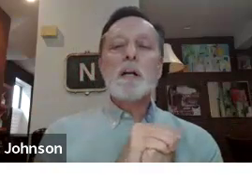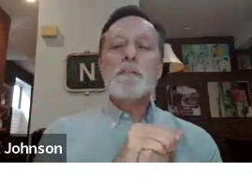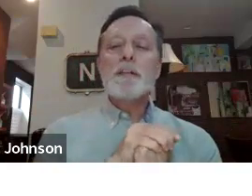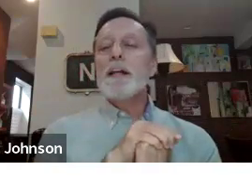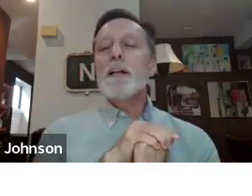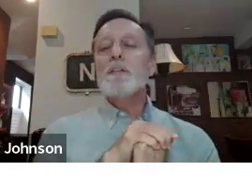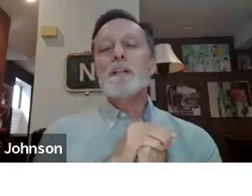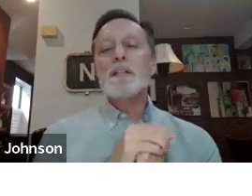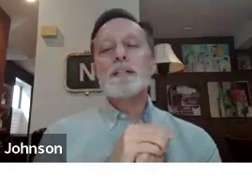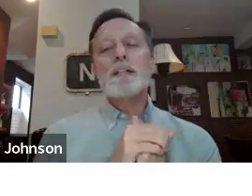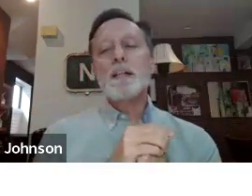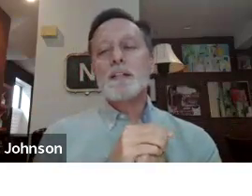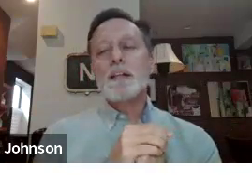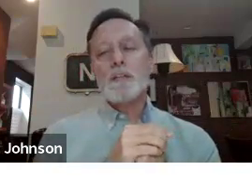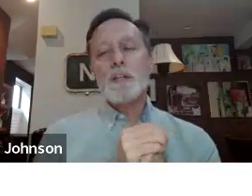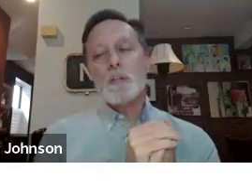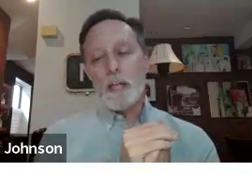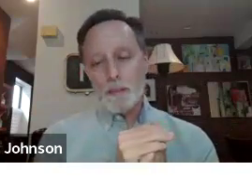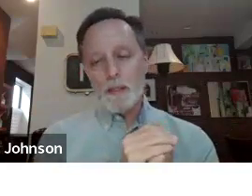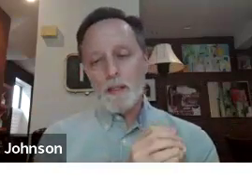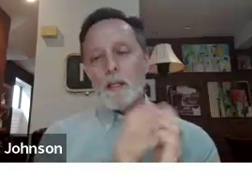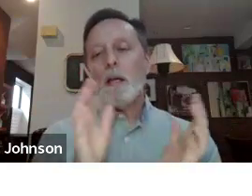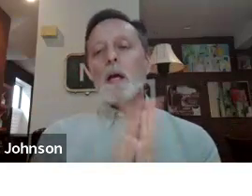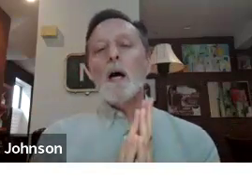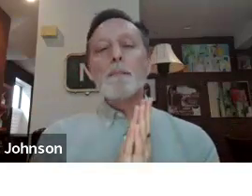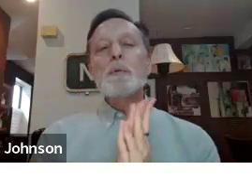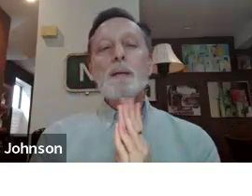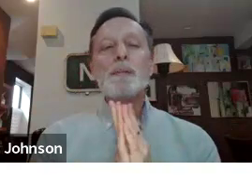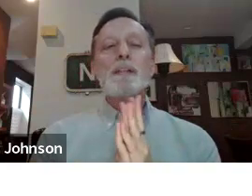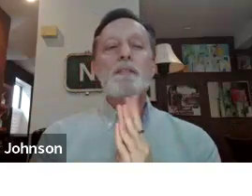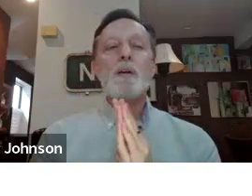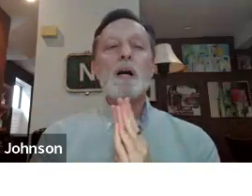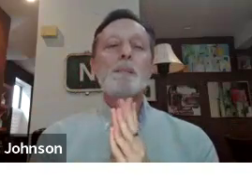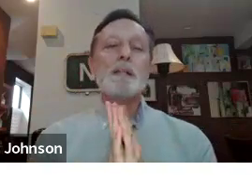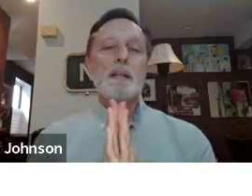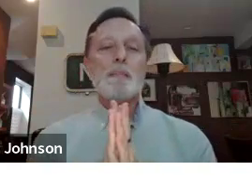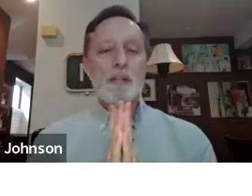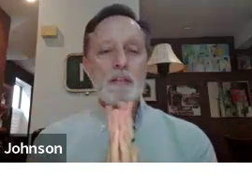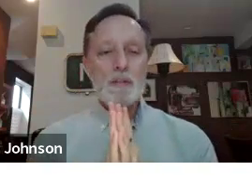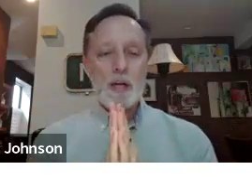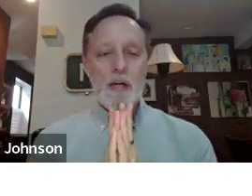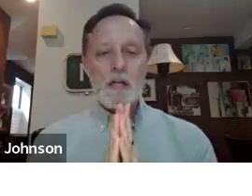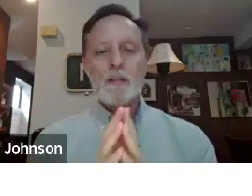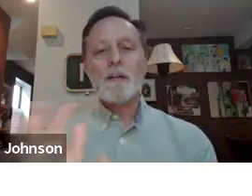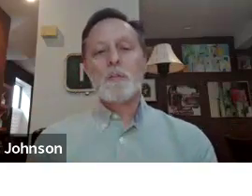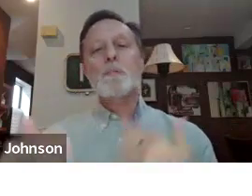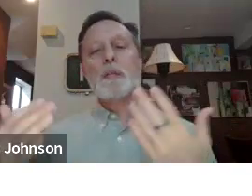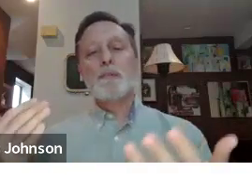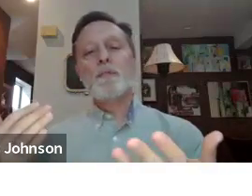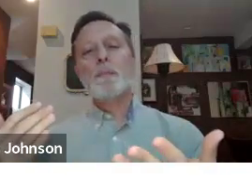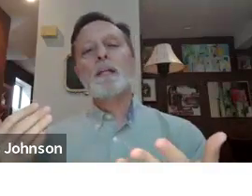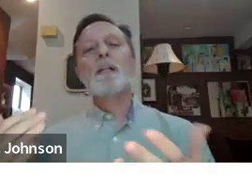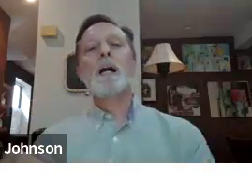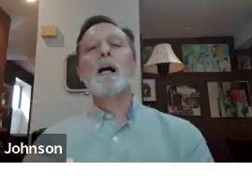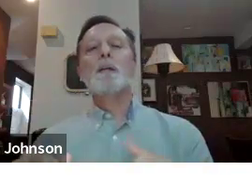While driving to an art fair, a gallery assistant hits a gas station canopy. You would not believe how common claims like this are. It also